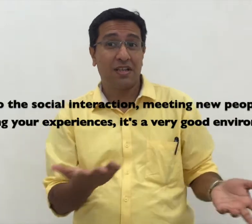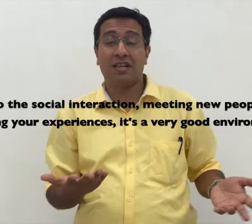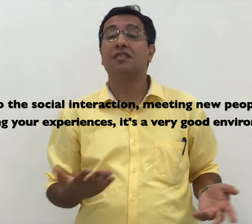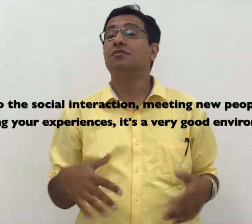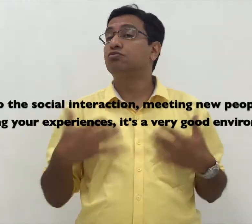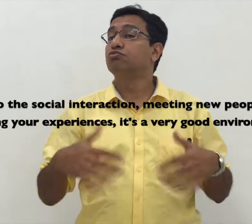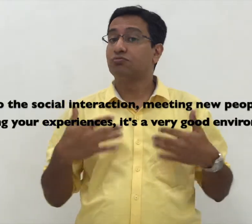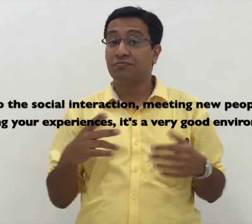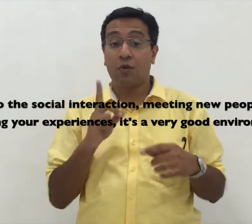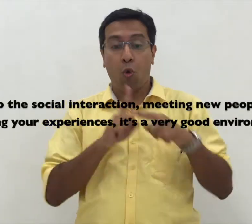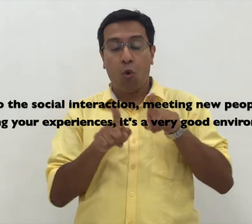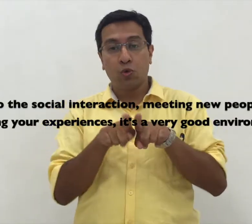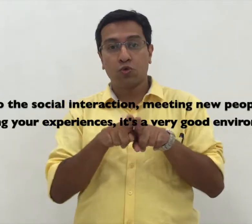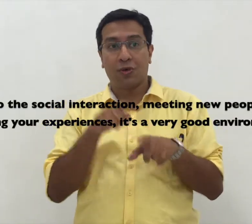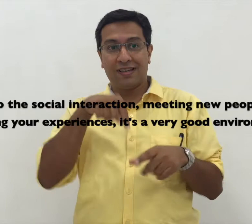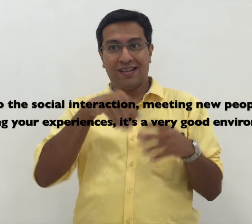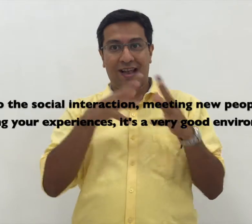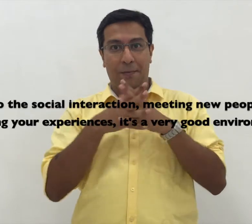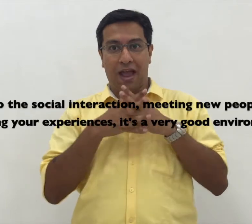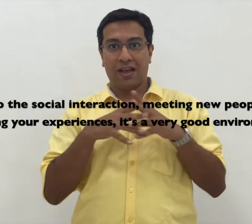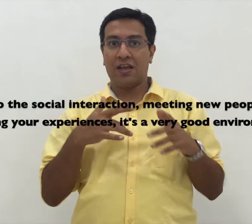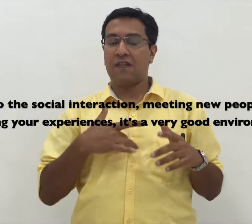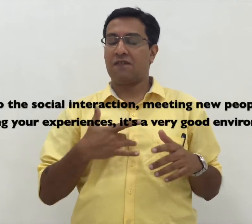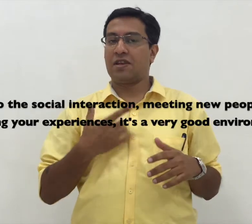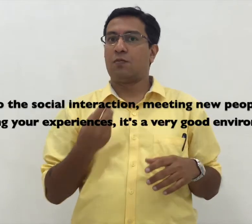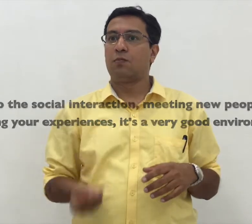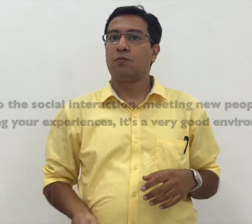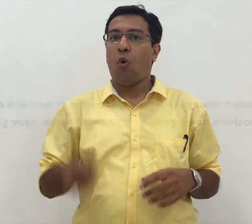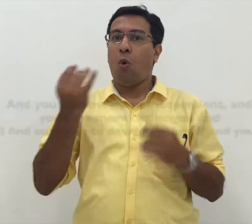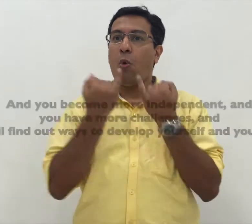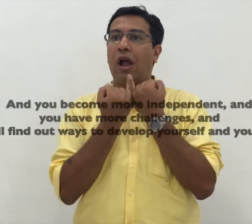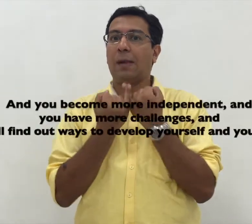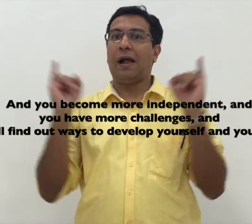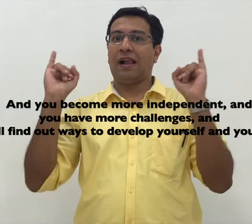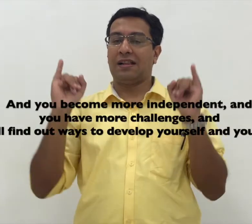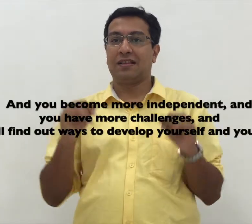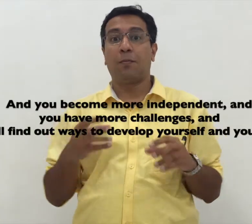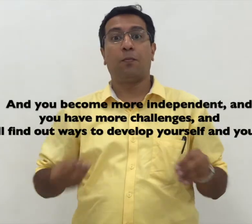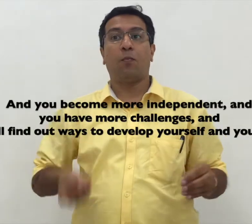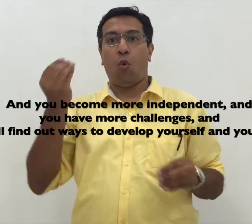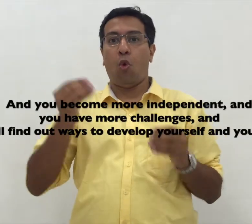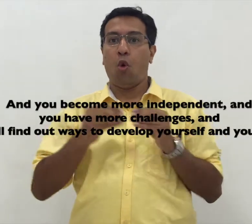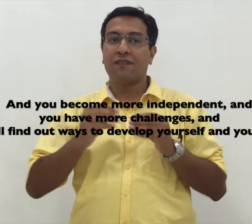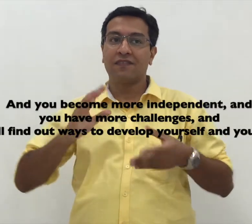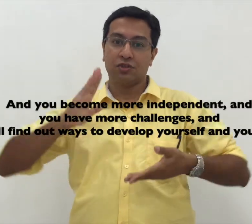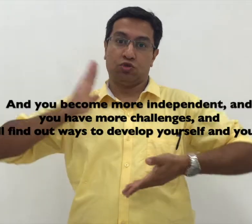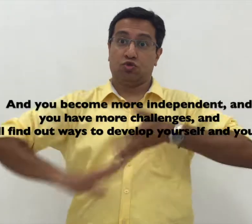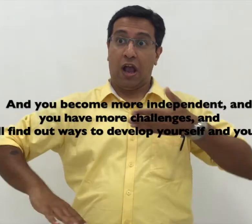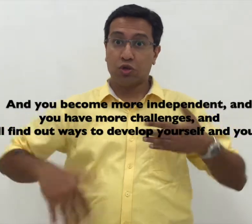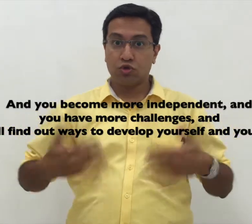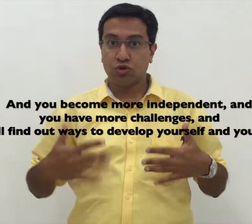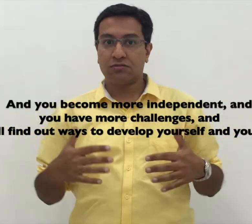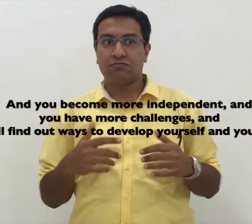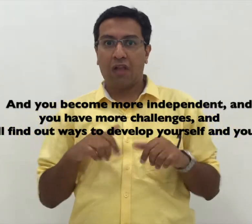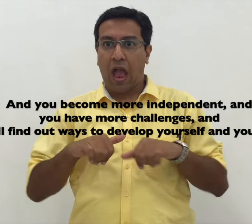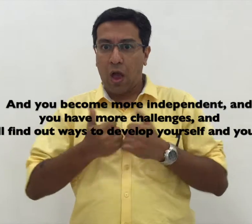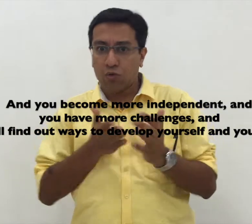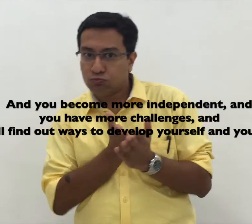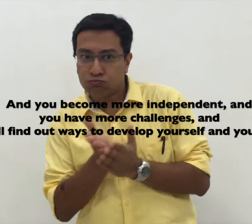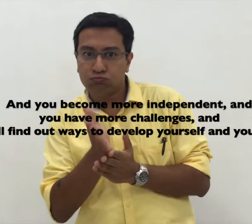your experiences, and it's a very good environment. And you become more independent and more, you have more challenges